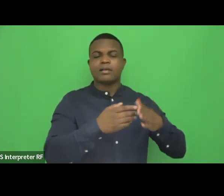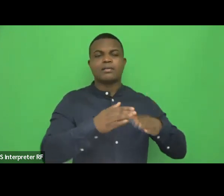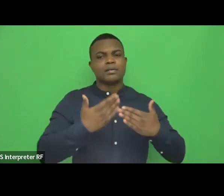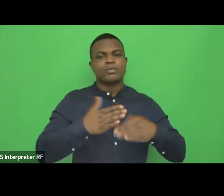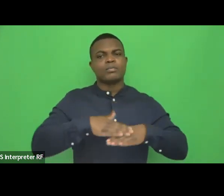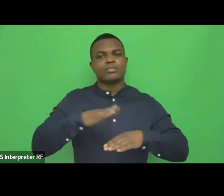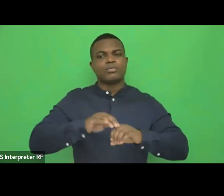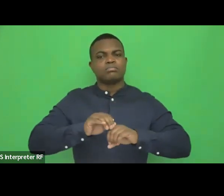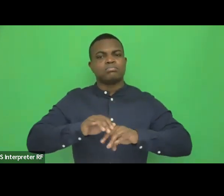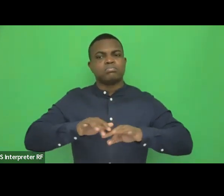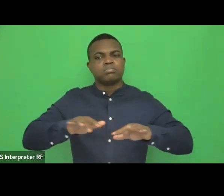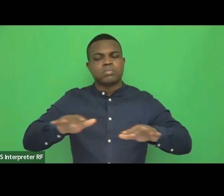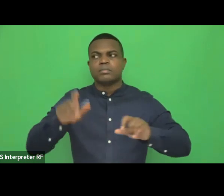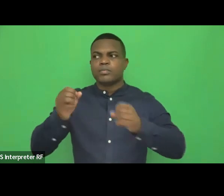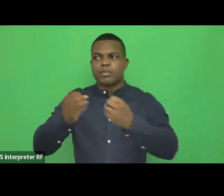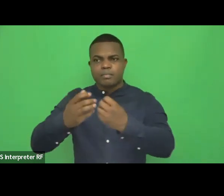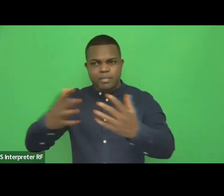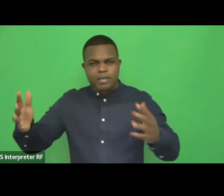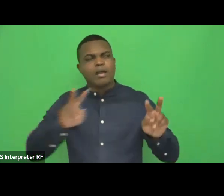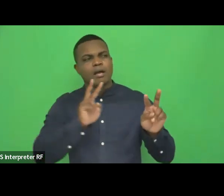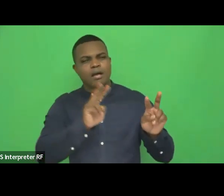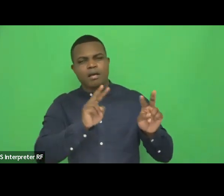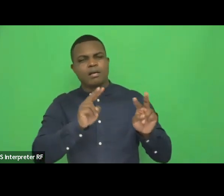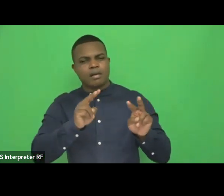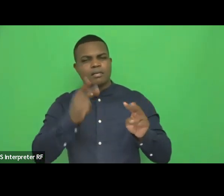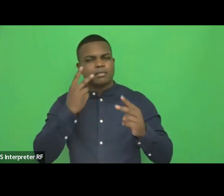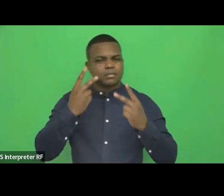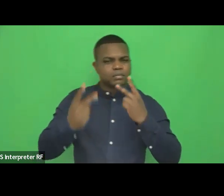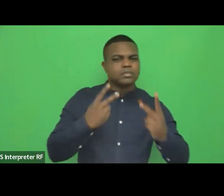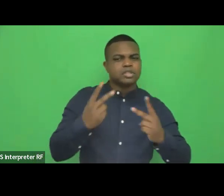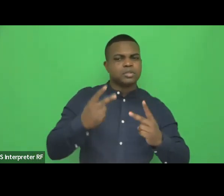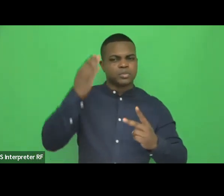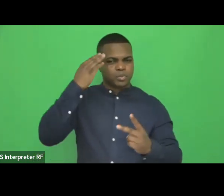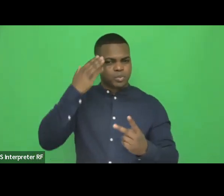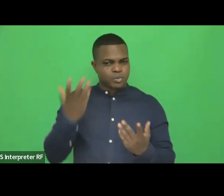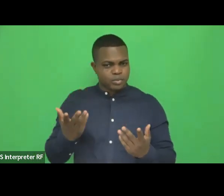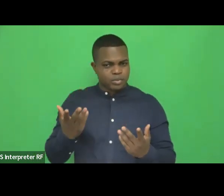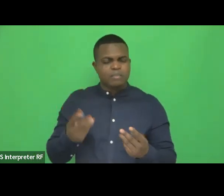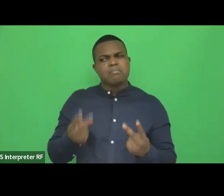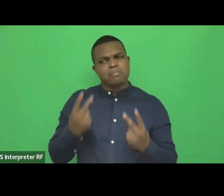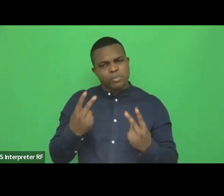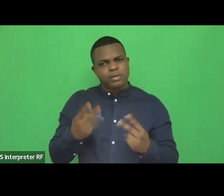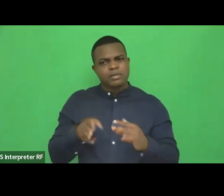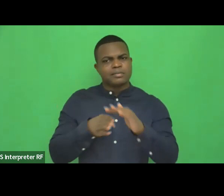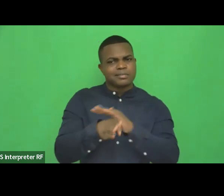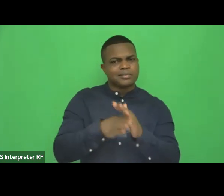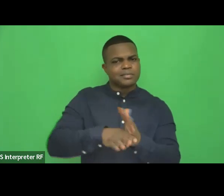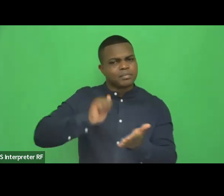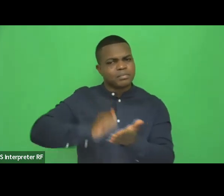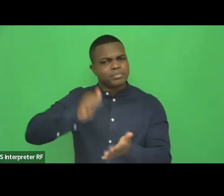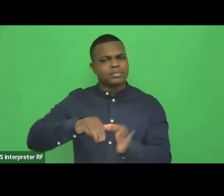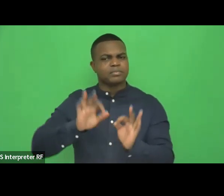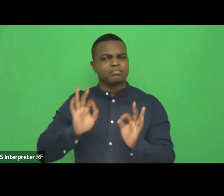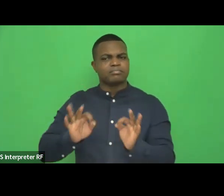by customers. It helps an individual with disabilities decide if a book will be easy to read, considering their individual needs,